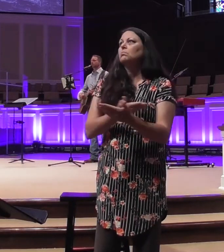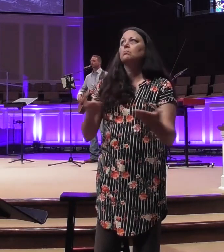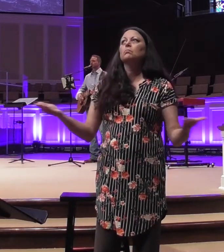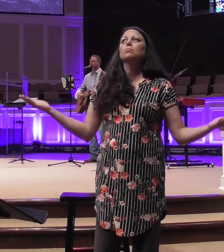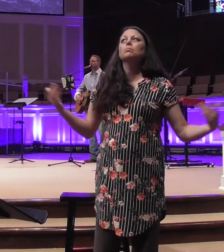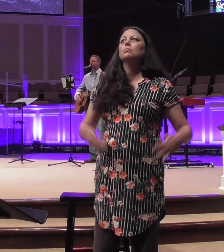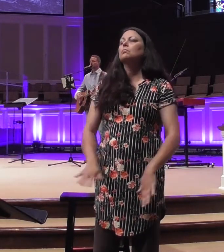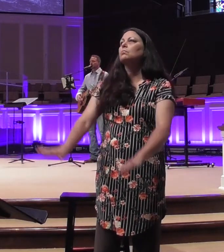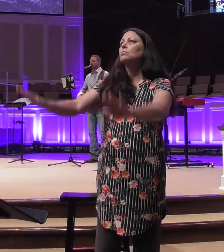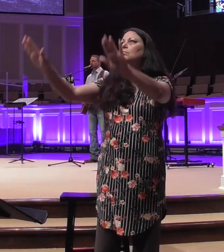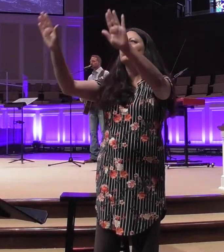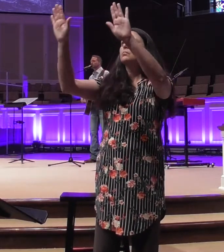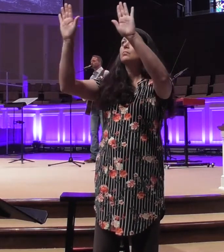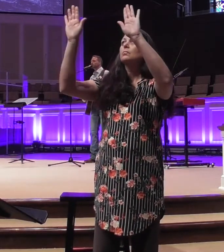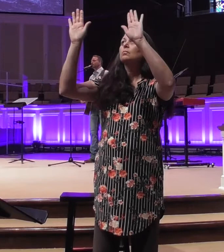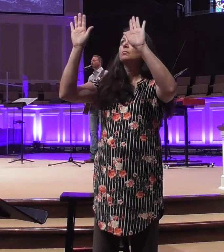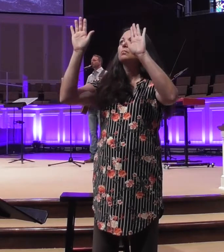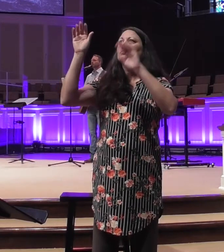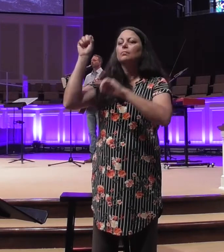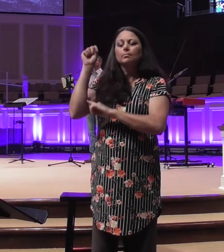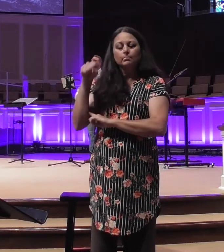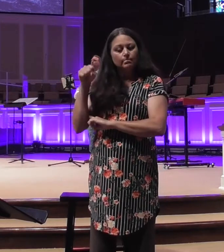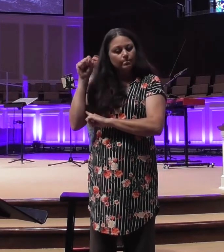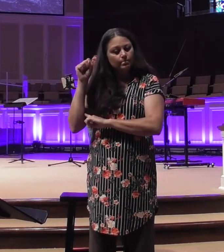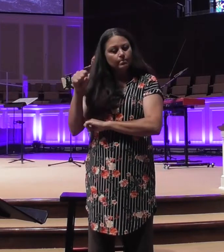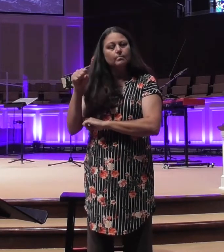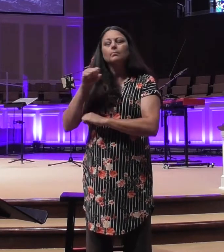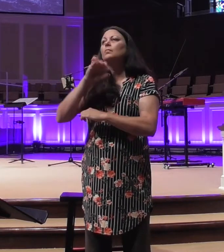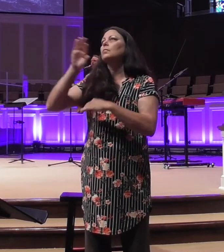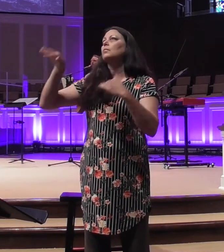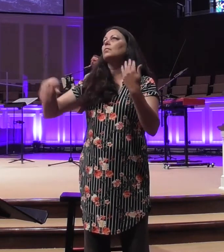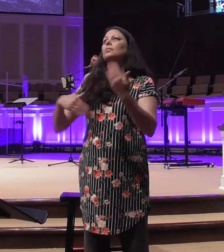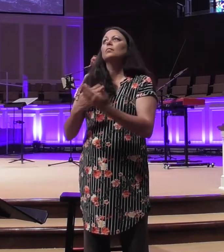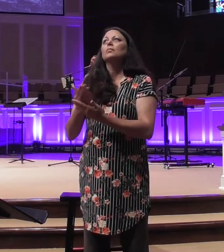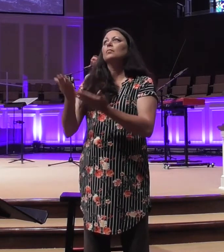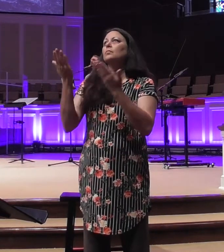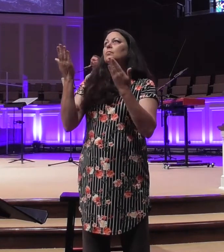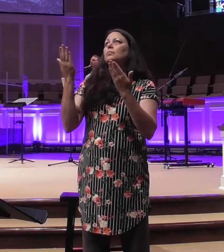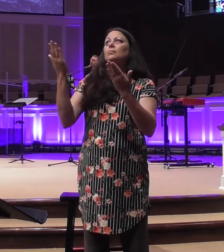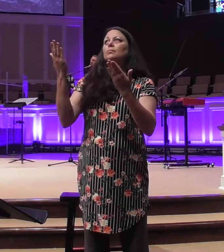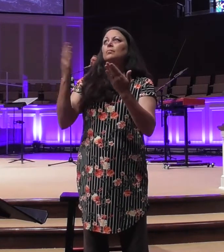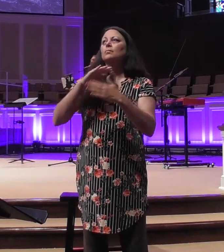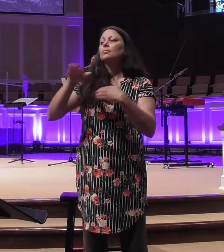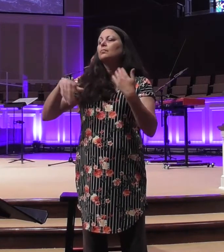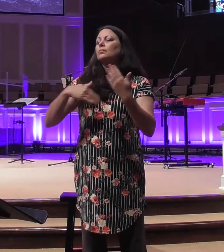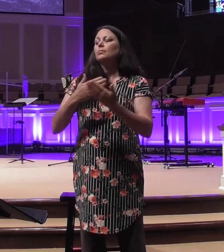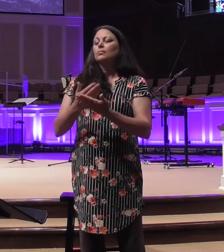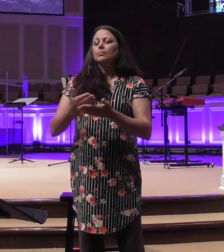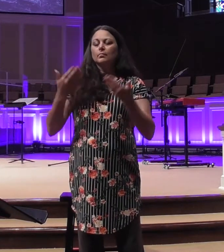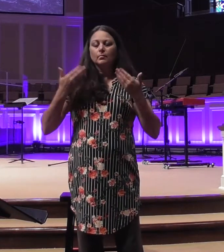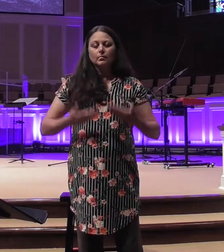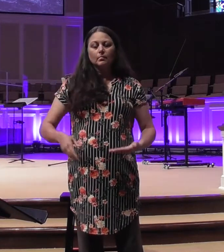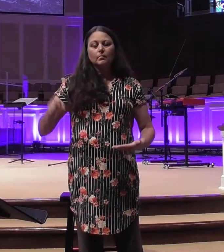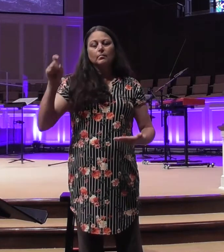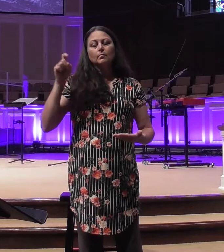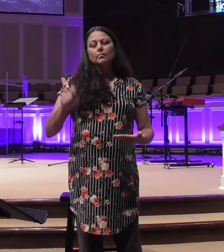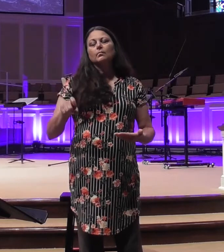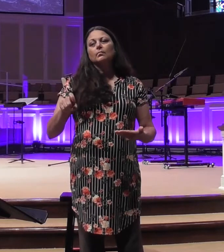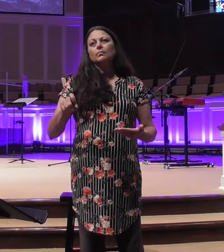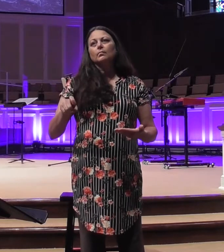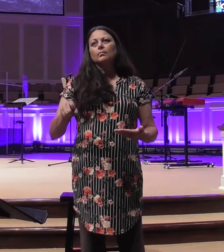everything. Yes, all of you is all I need,